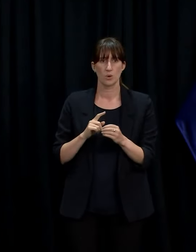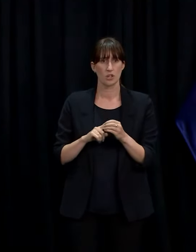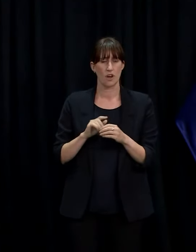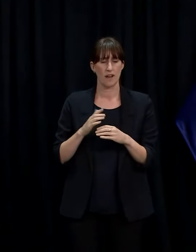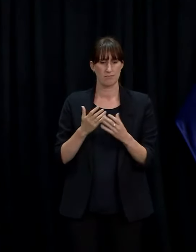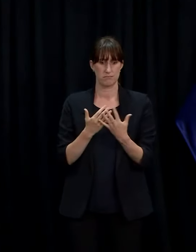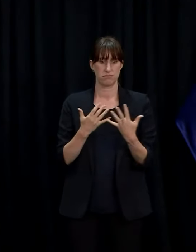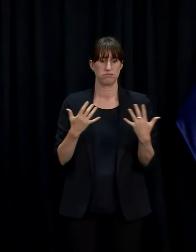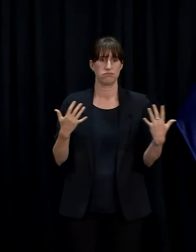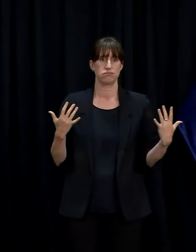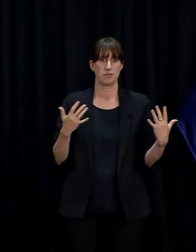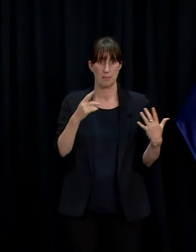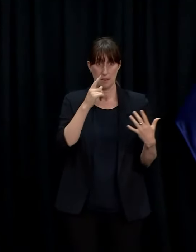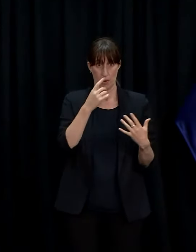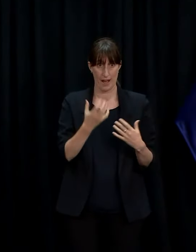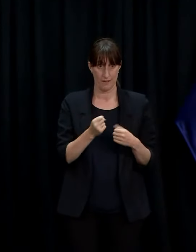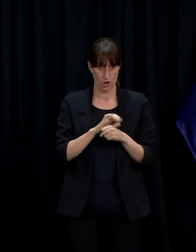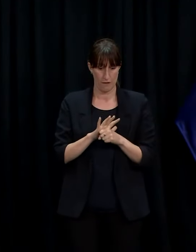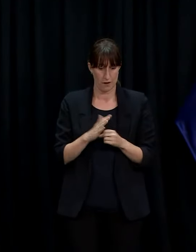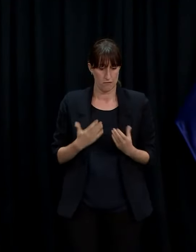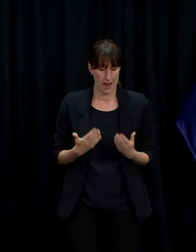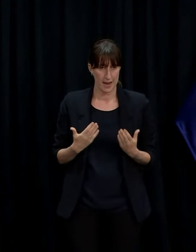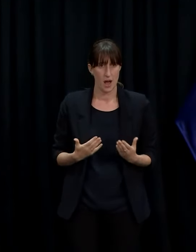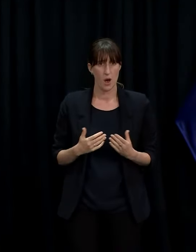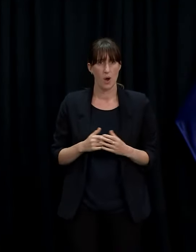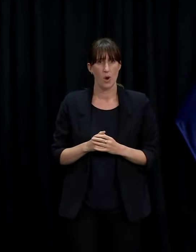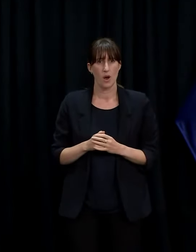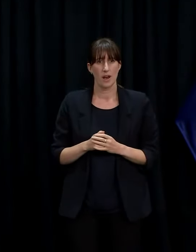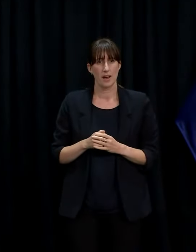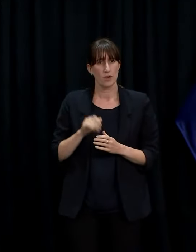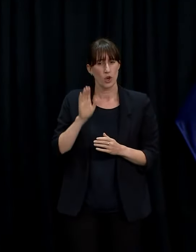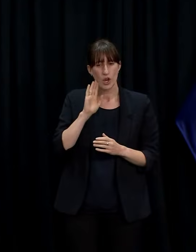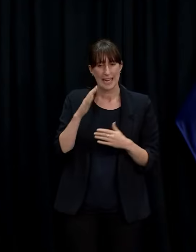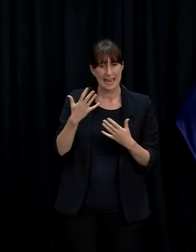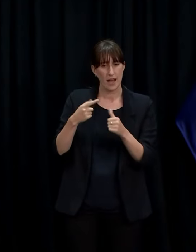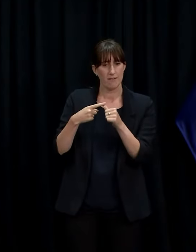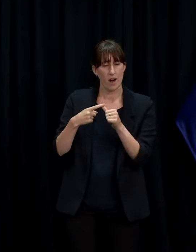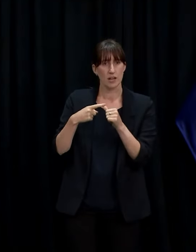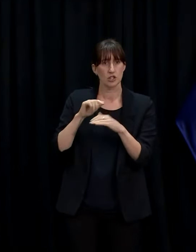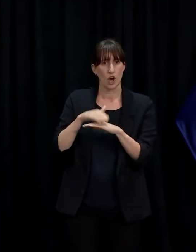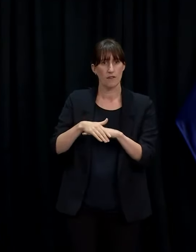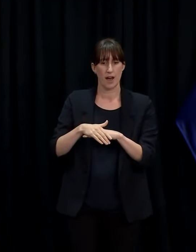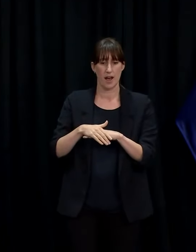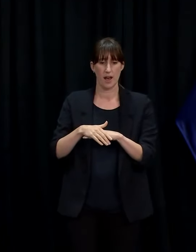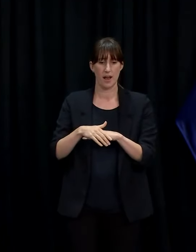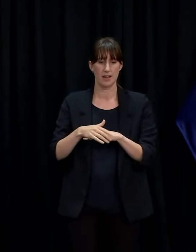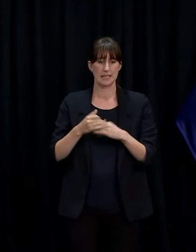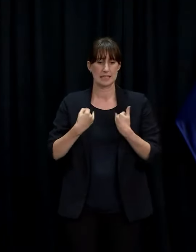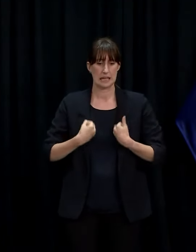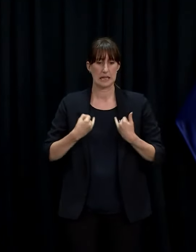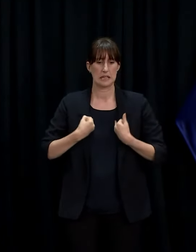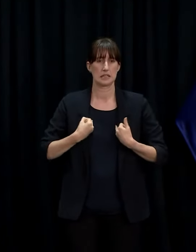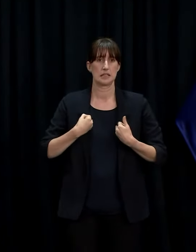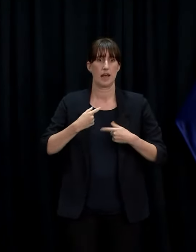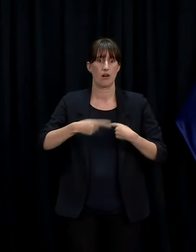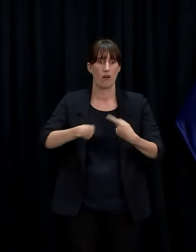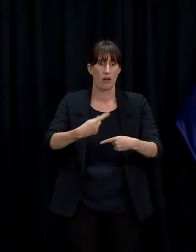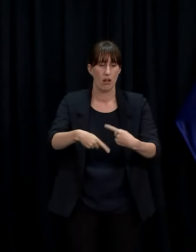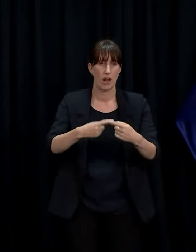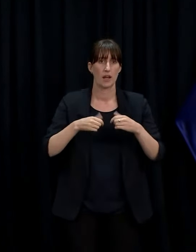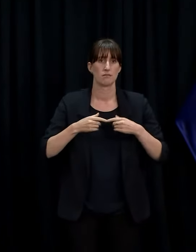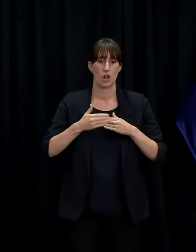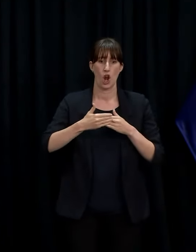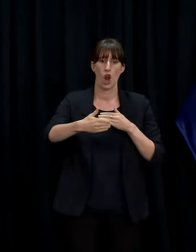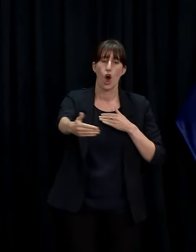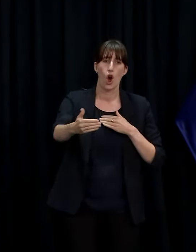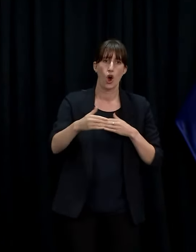you've received around long COVID support, advertising? Do people need to know what sort of exercise they should be doing